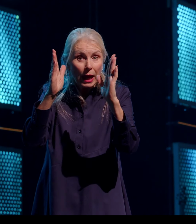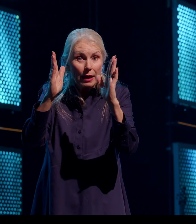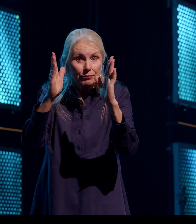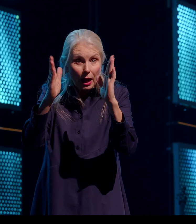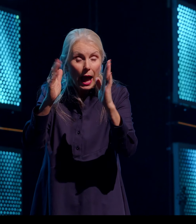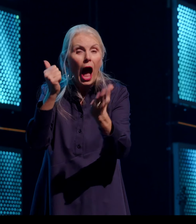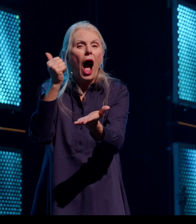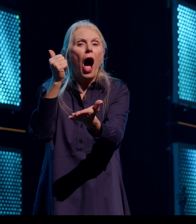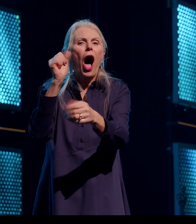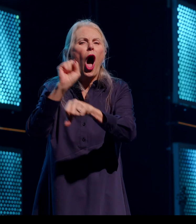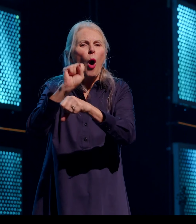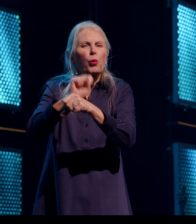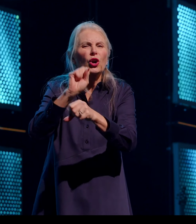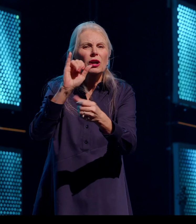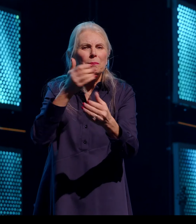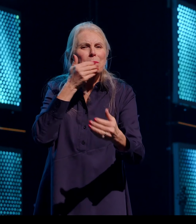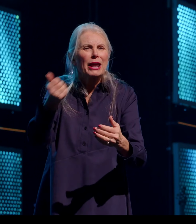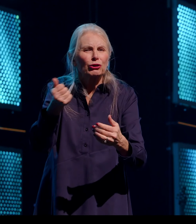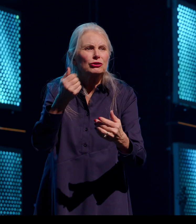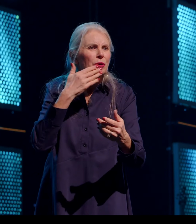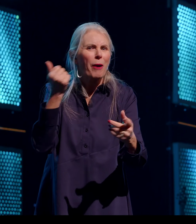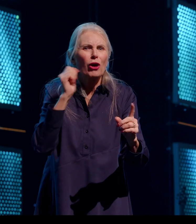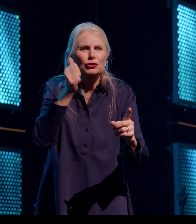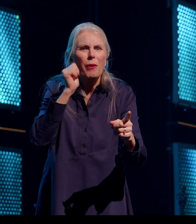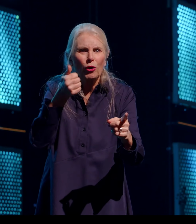I'll work on the presentation better for tomorrow.